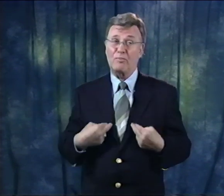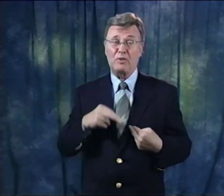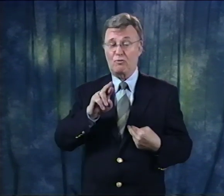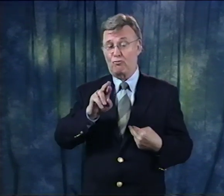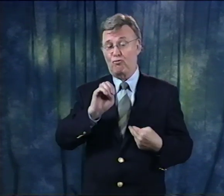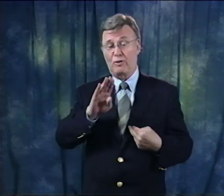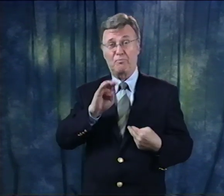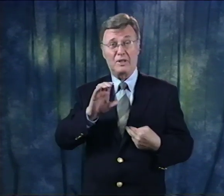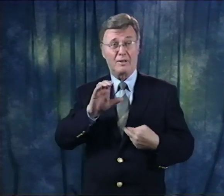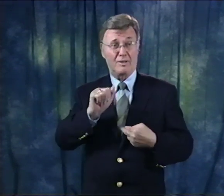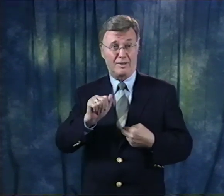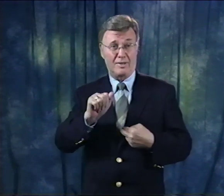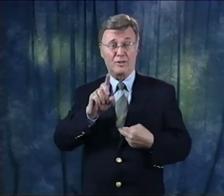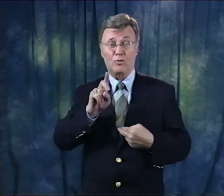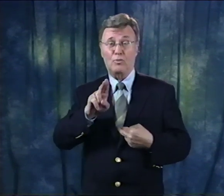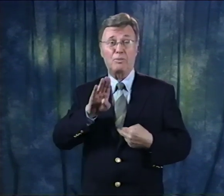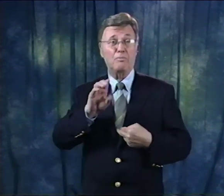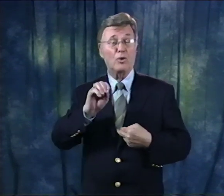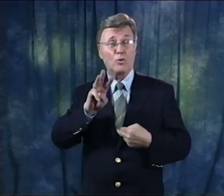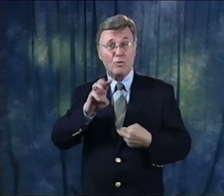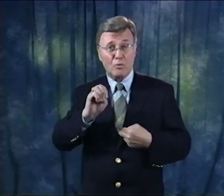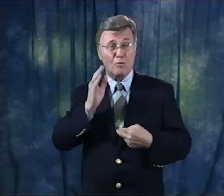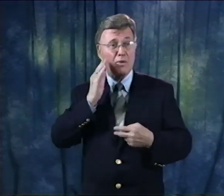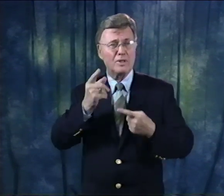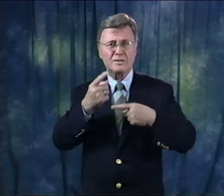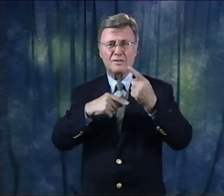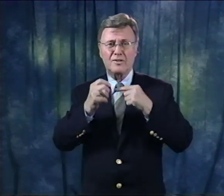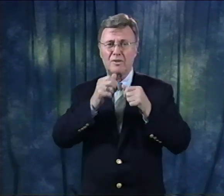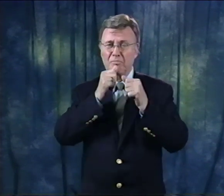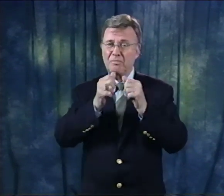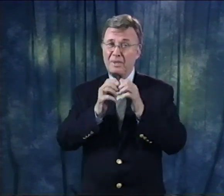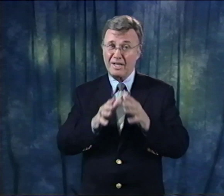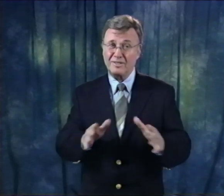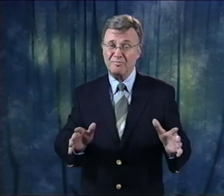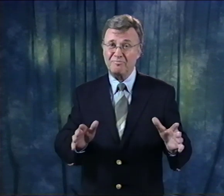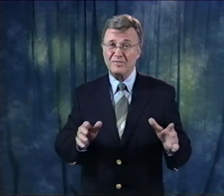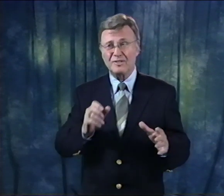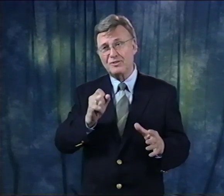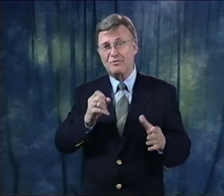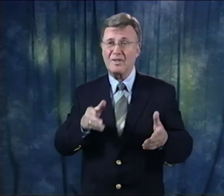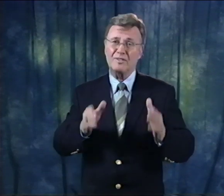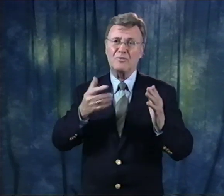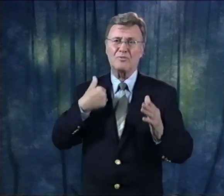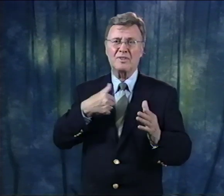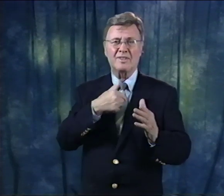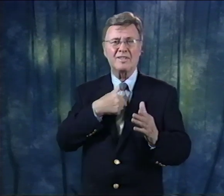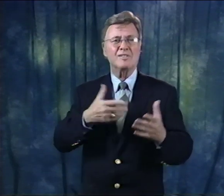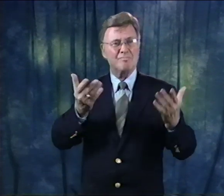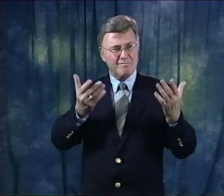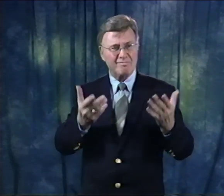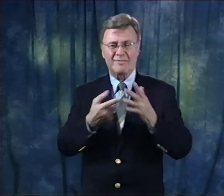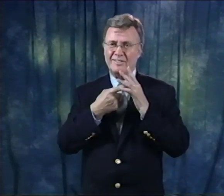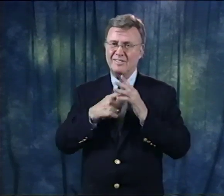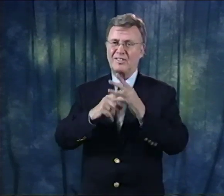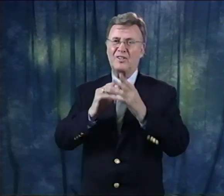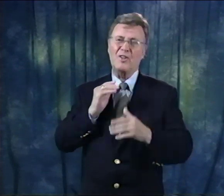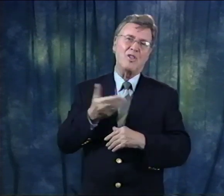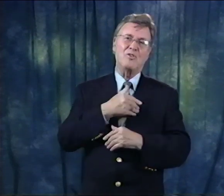and Rabbi Rebecca Dubowe will sign the blessings. So let us begin our